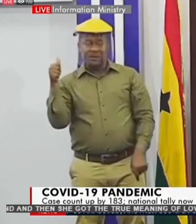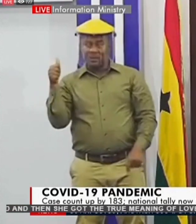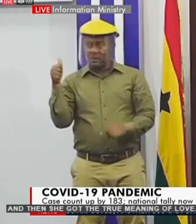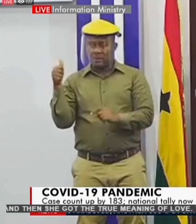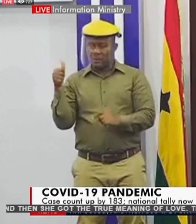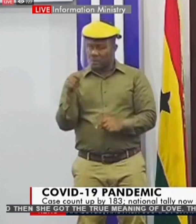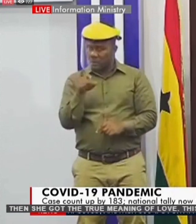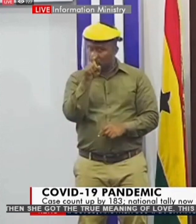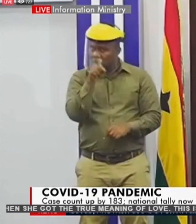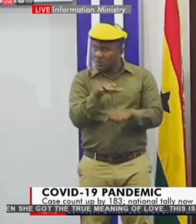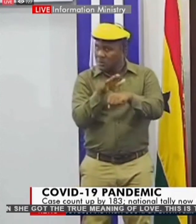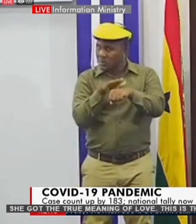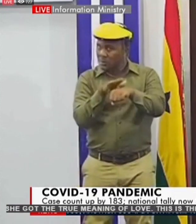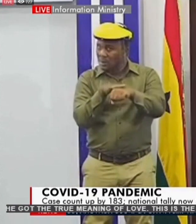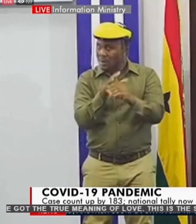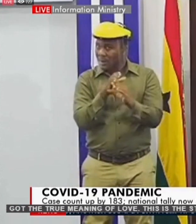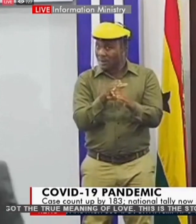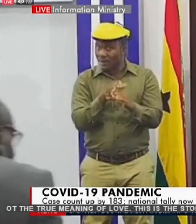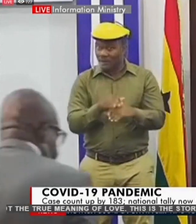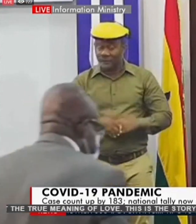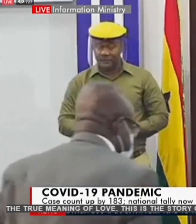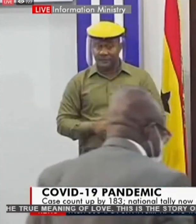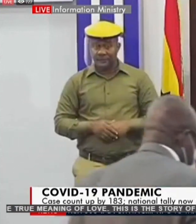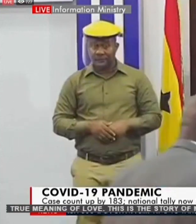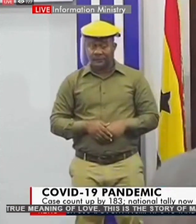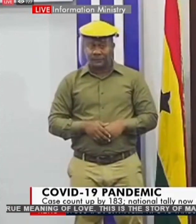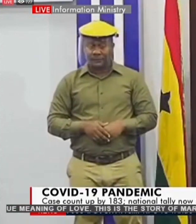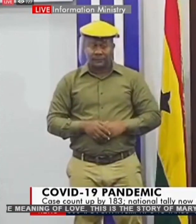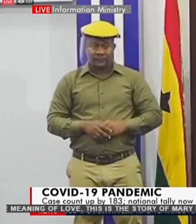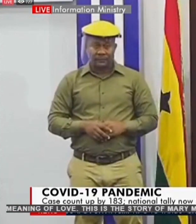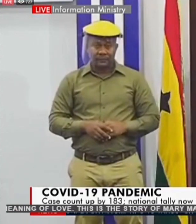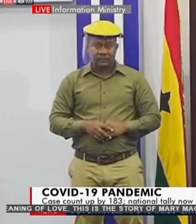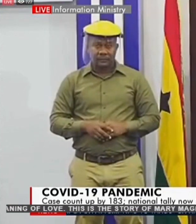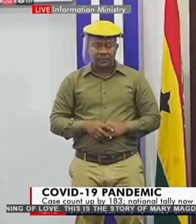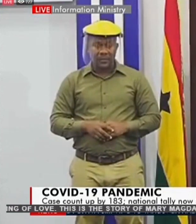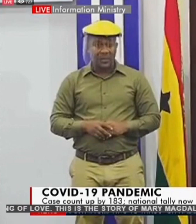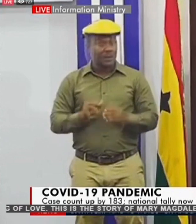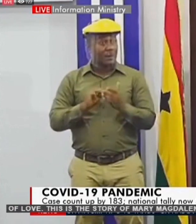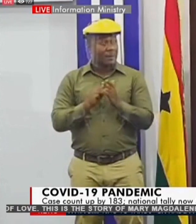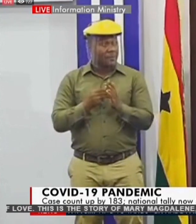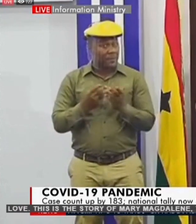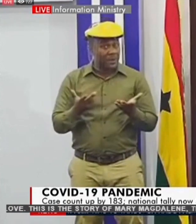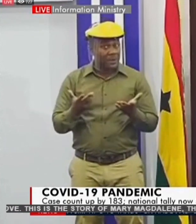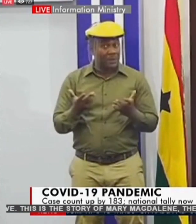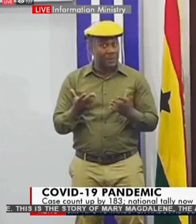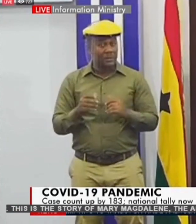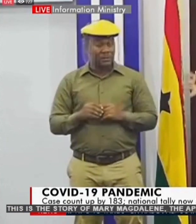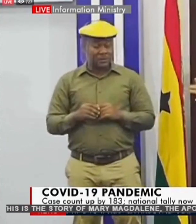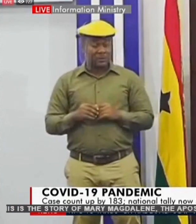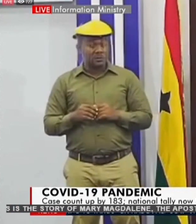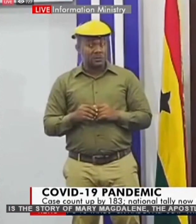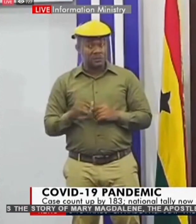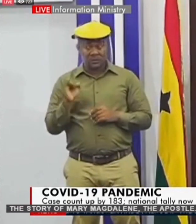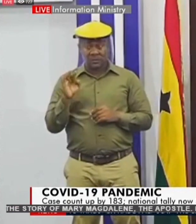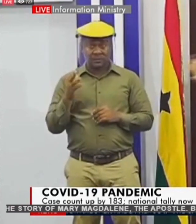so that do not become avenues for spreading COVID-19, which means that immediately before or